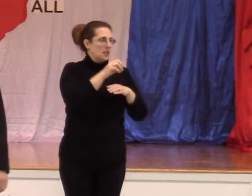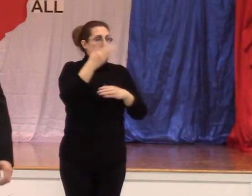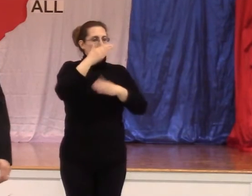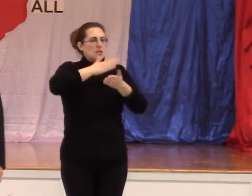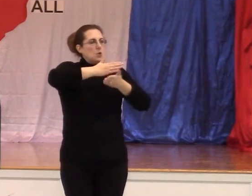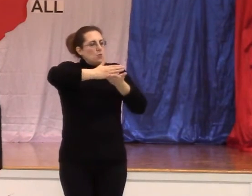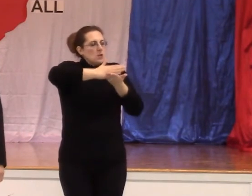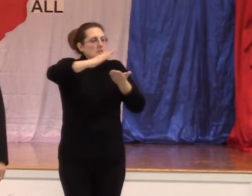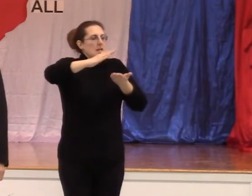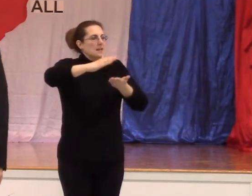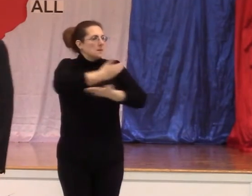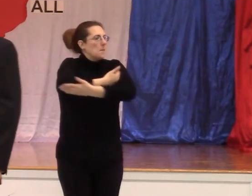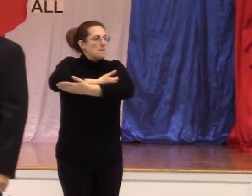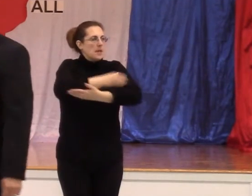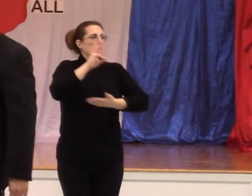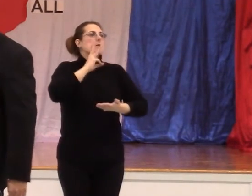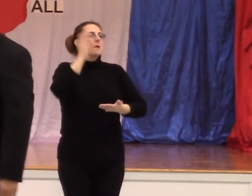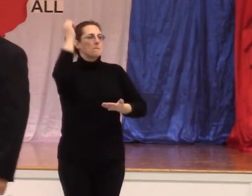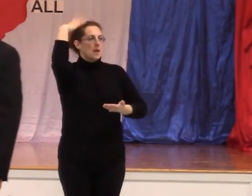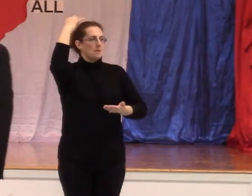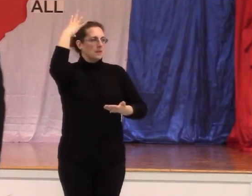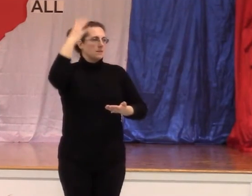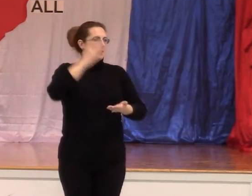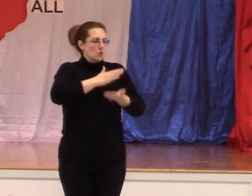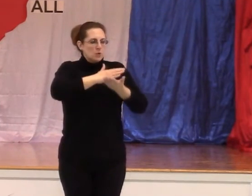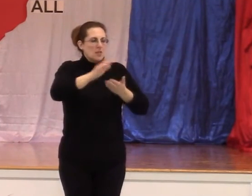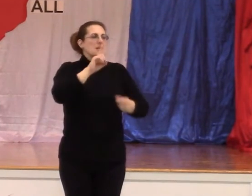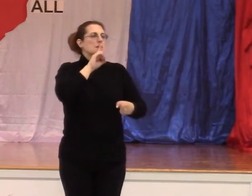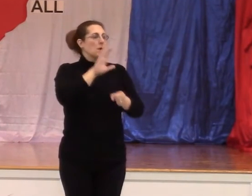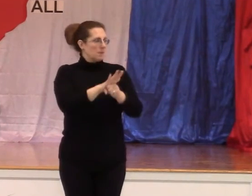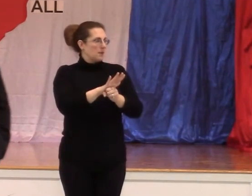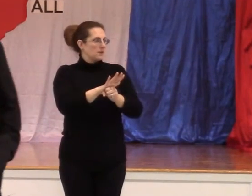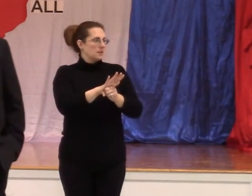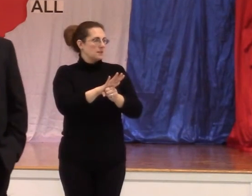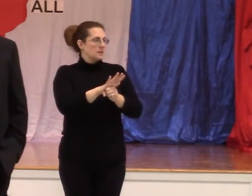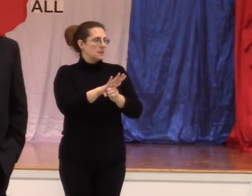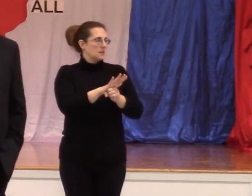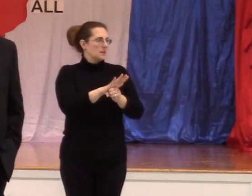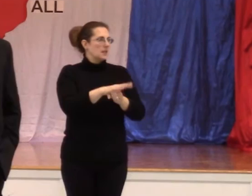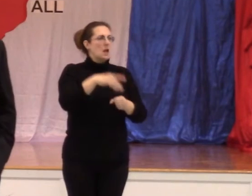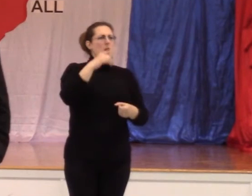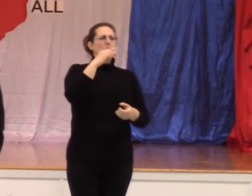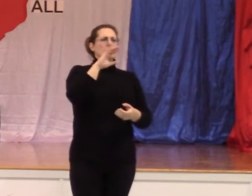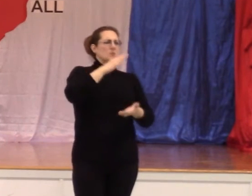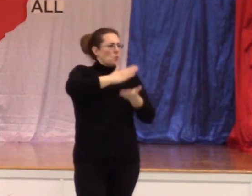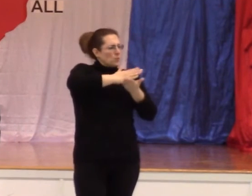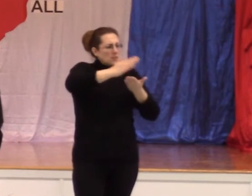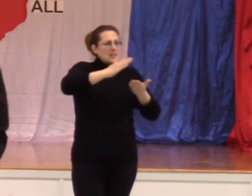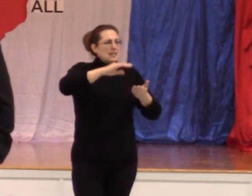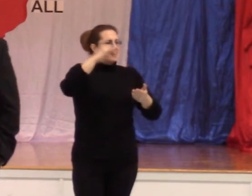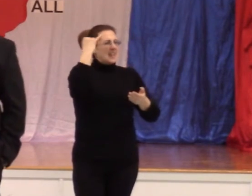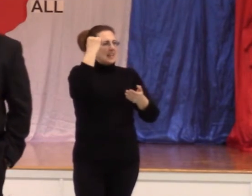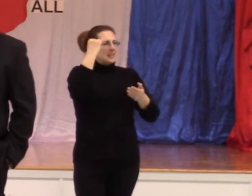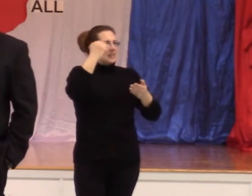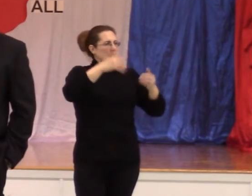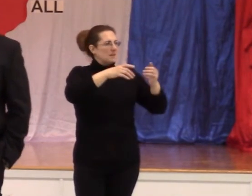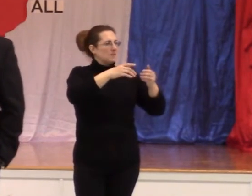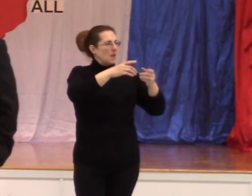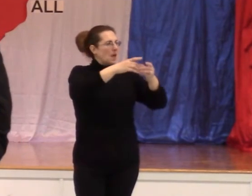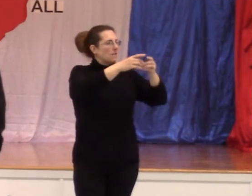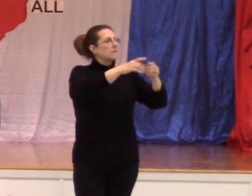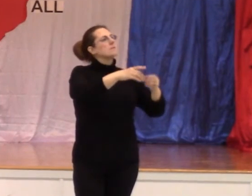infant baptism. He rejects oaths. He rejects the idea of denominations. Is this starting to sound